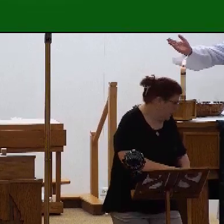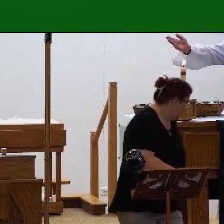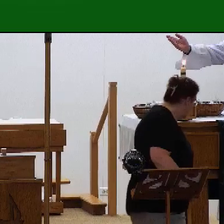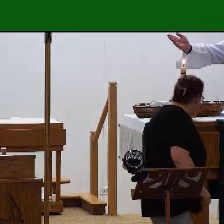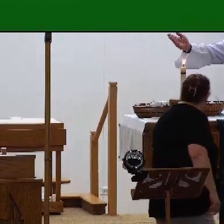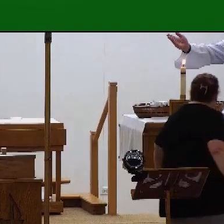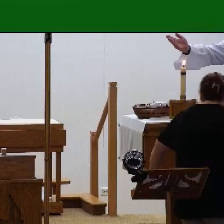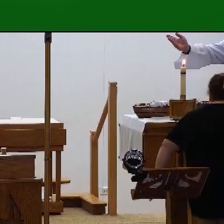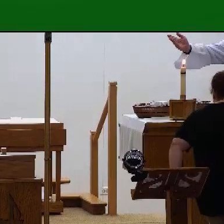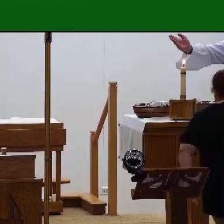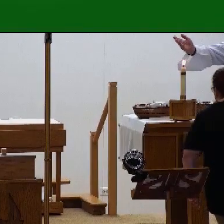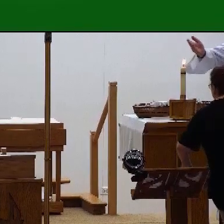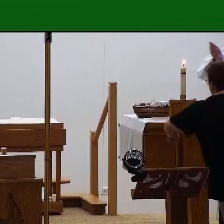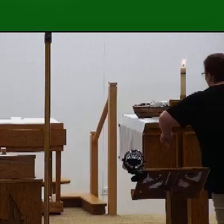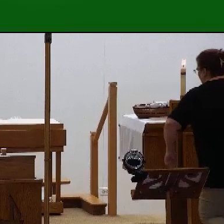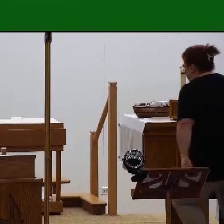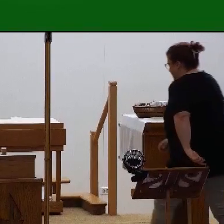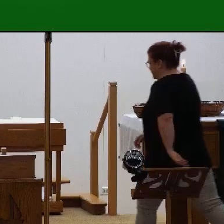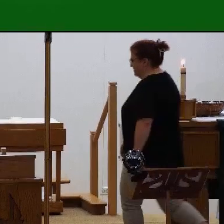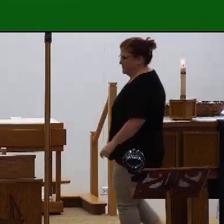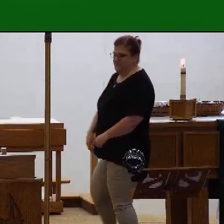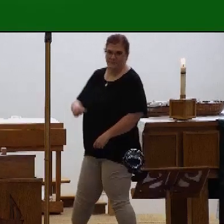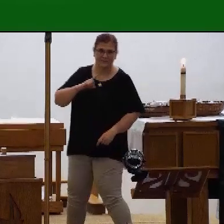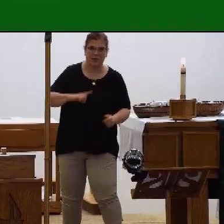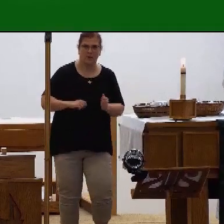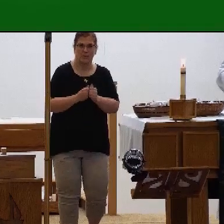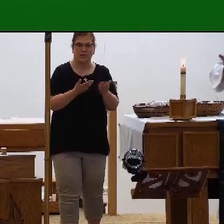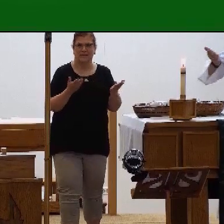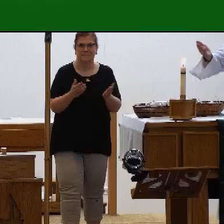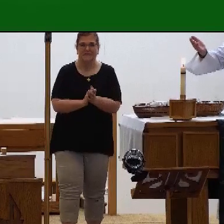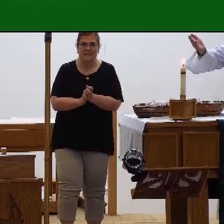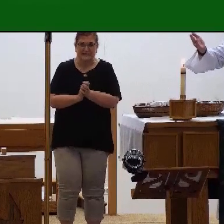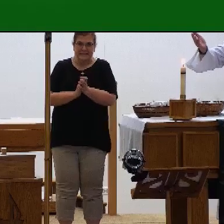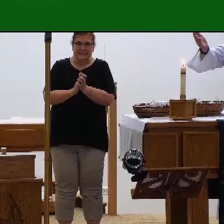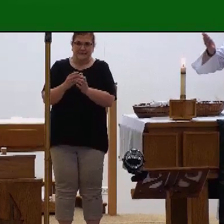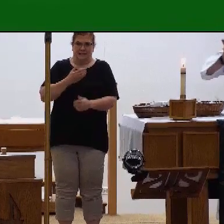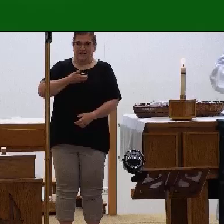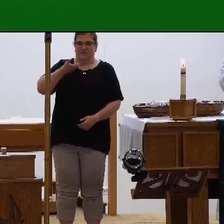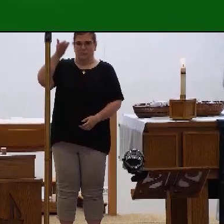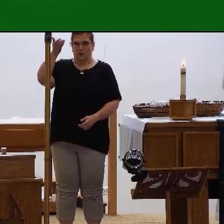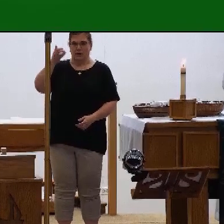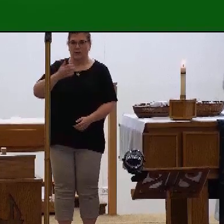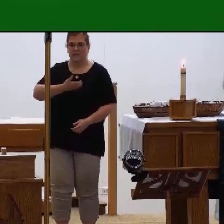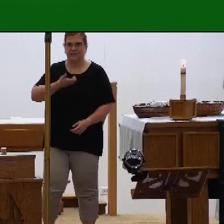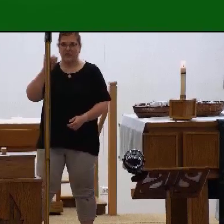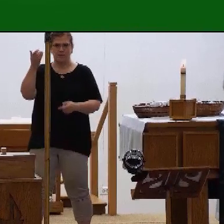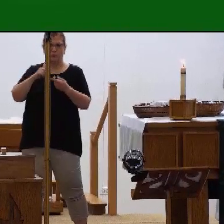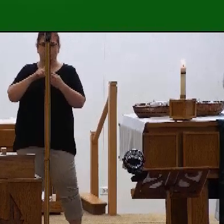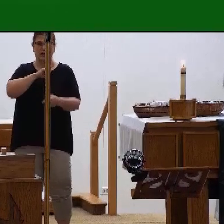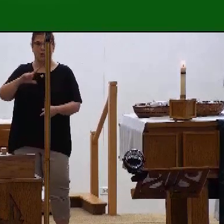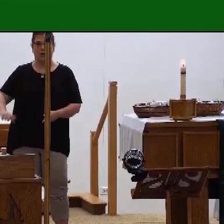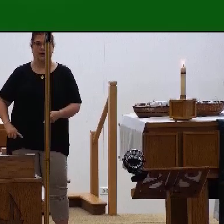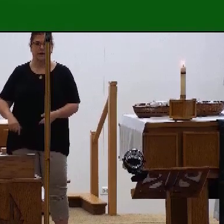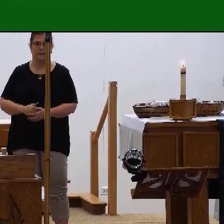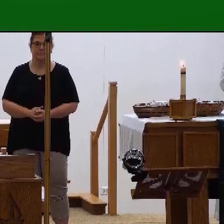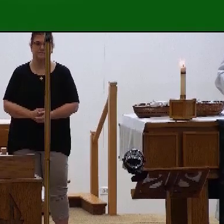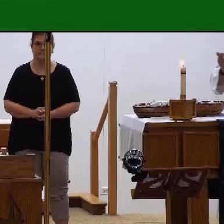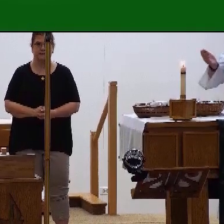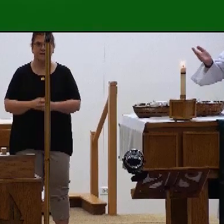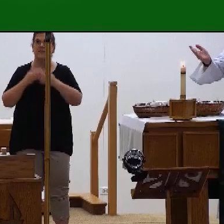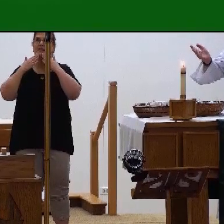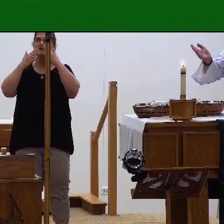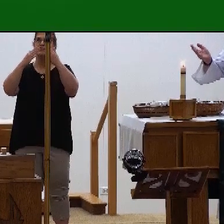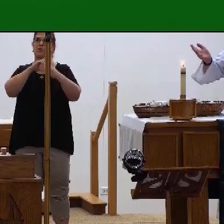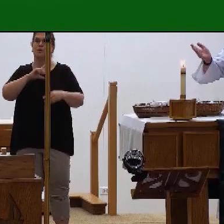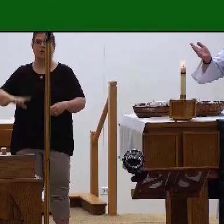The Lord be with you. And also with you. Lift up your hearts. We lift them to the Lord. Let us